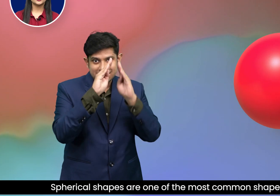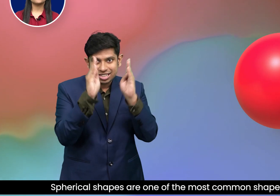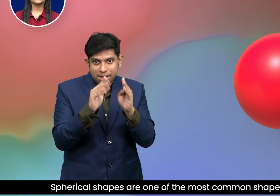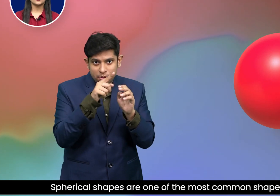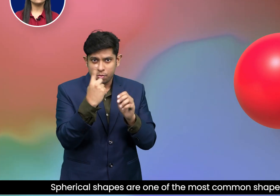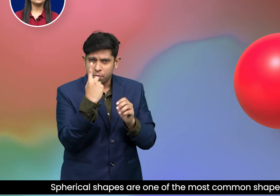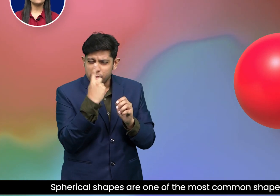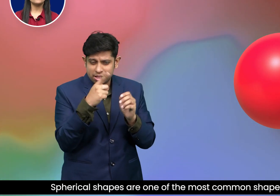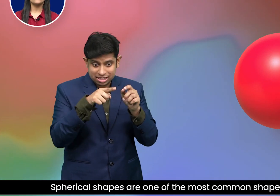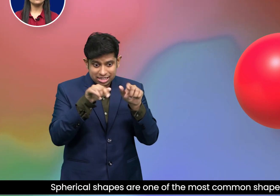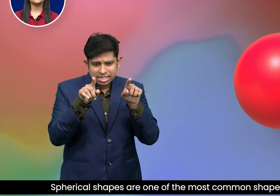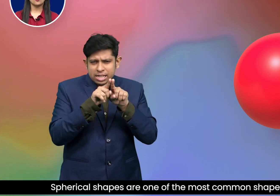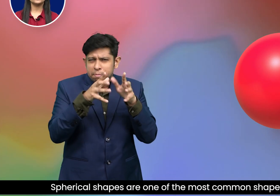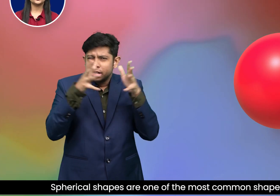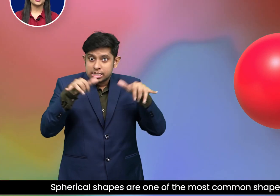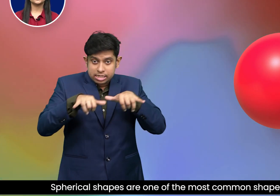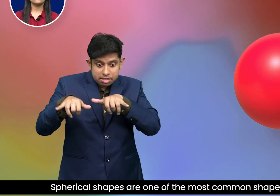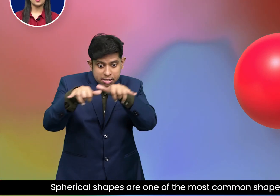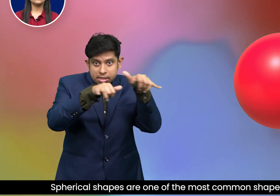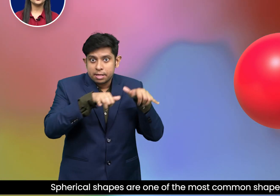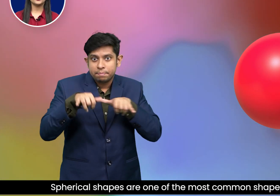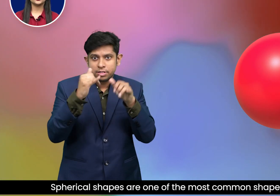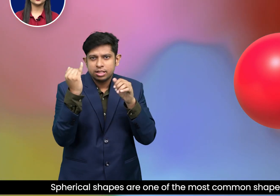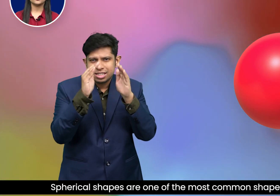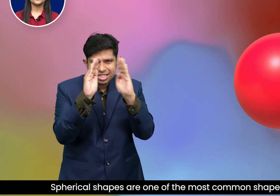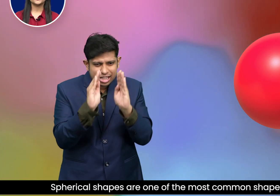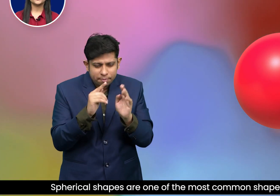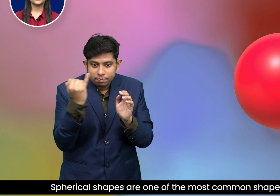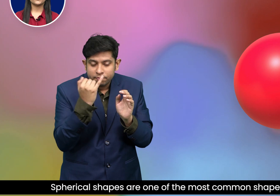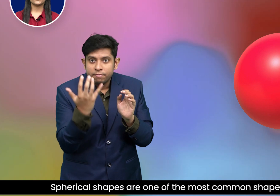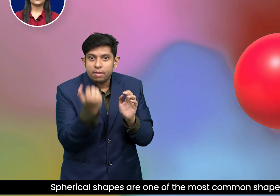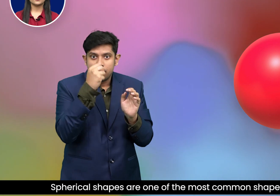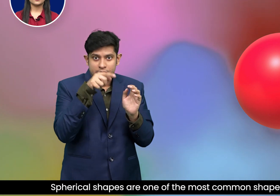Spherical shapes are one of the most common shapes found in nature.